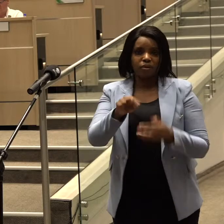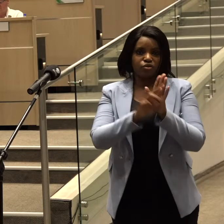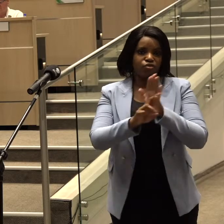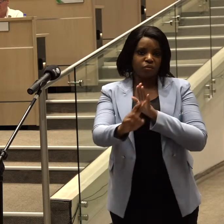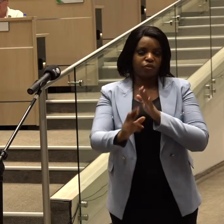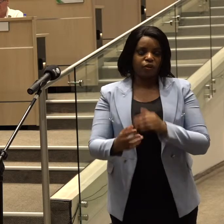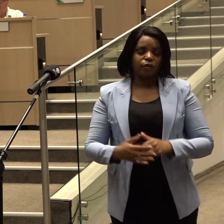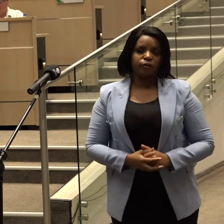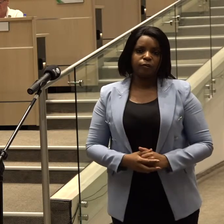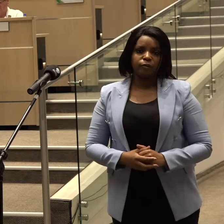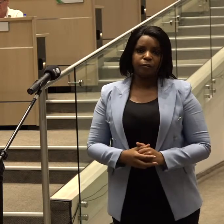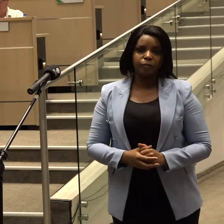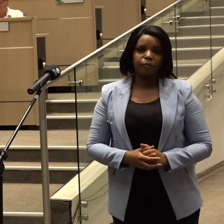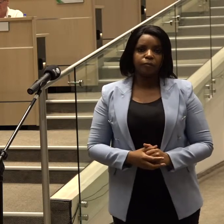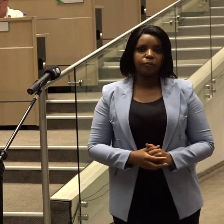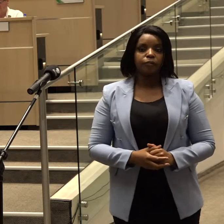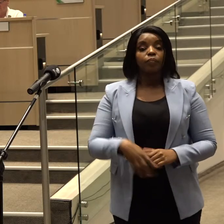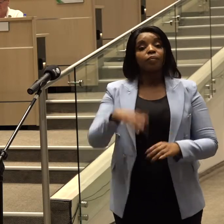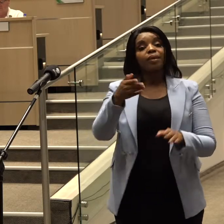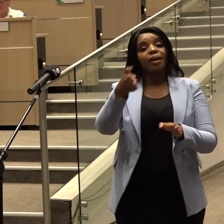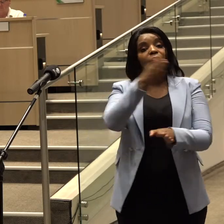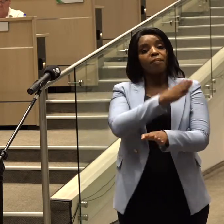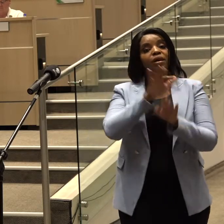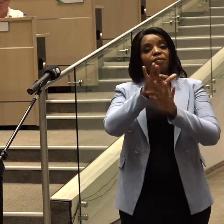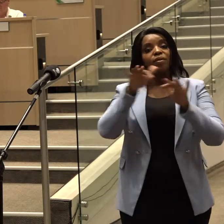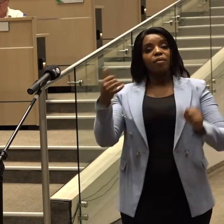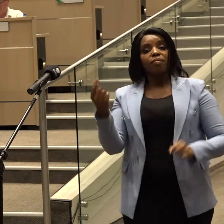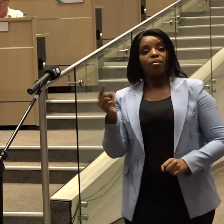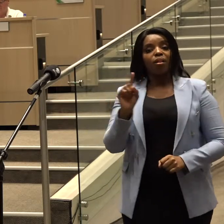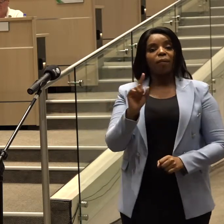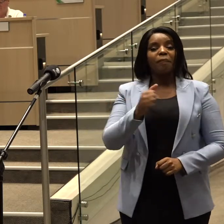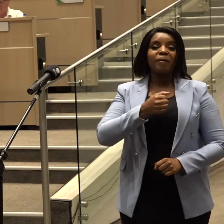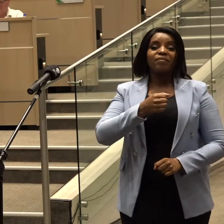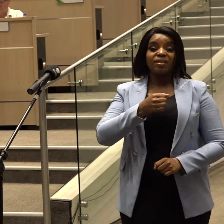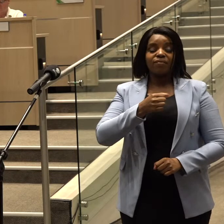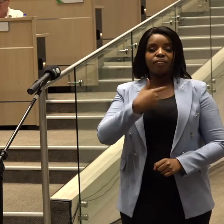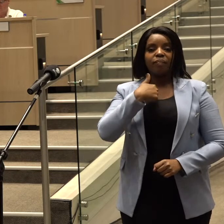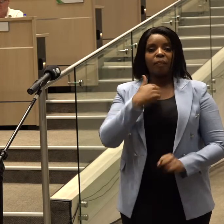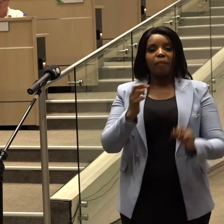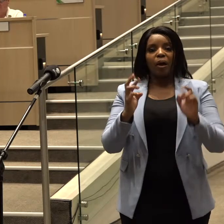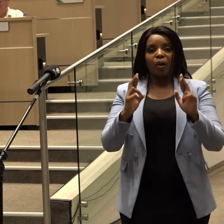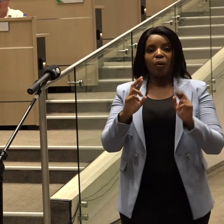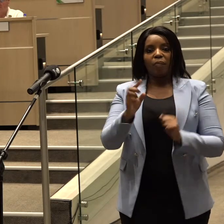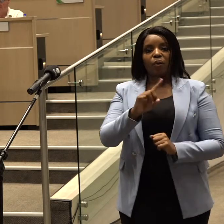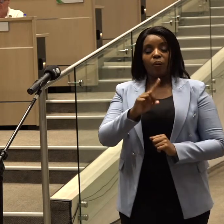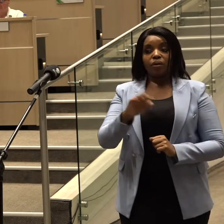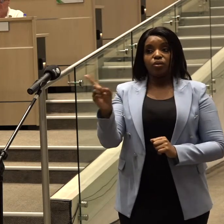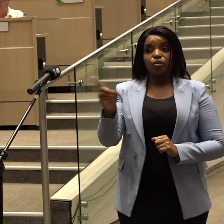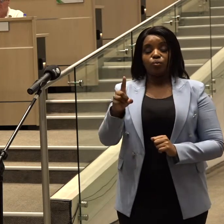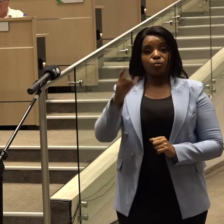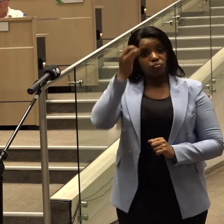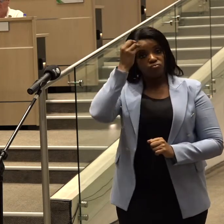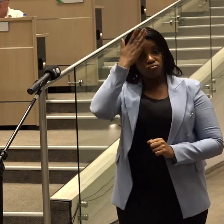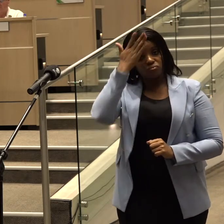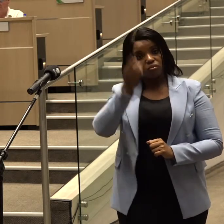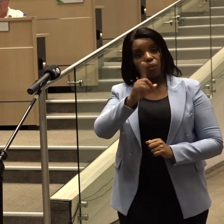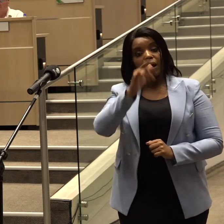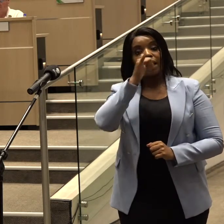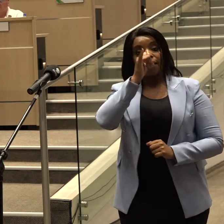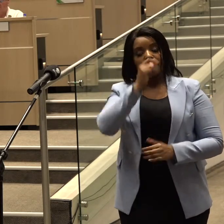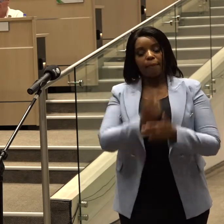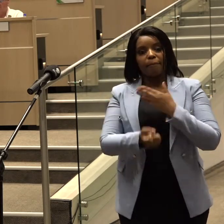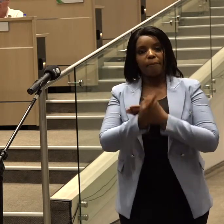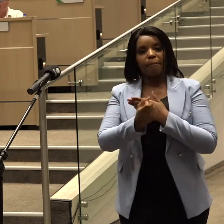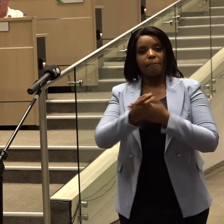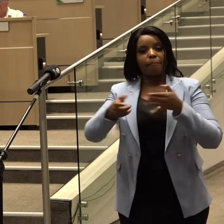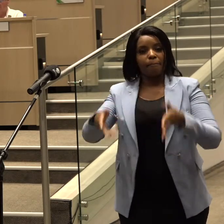person well as the previous speakers also mentioned and I hope that you took note on people that are involved in crime uh or taking part